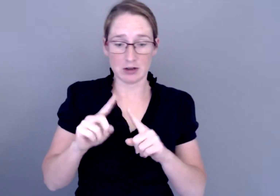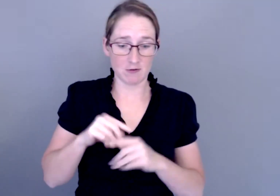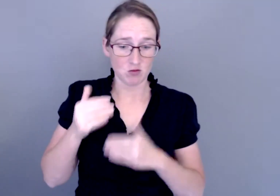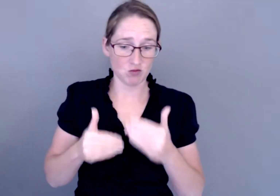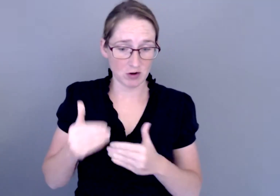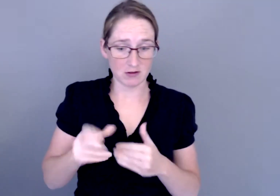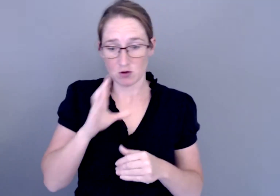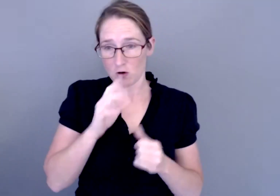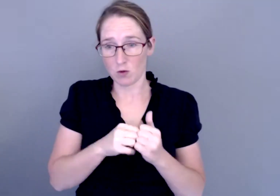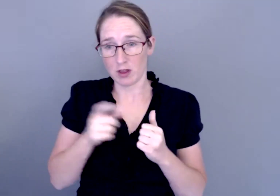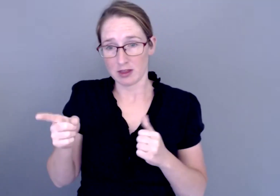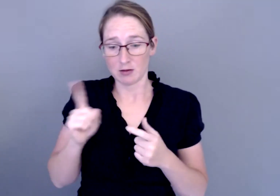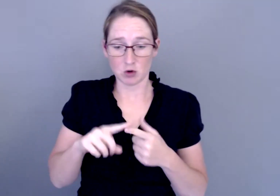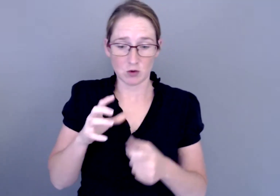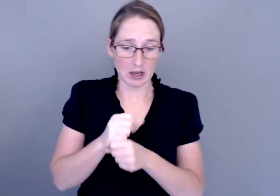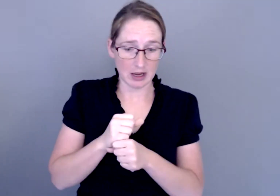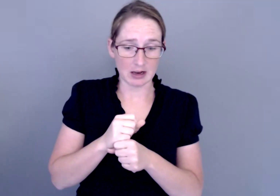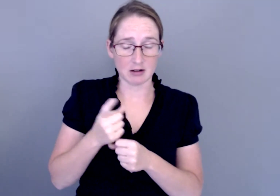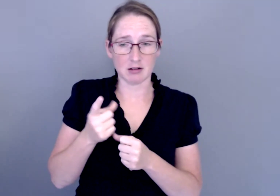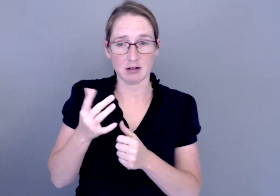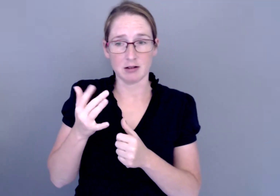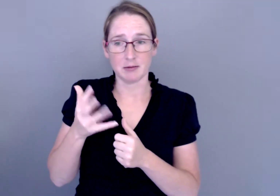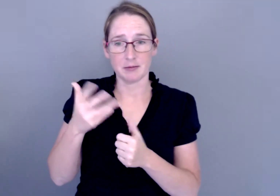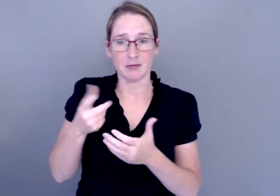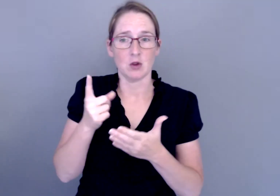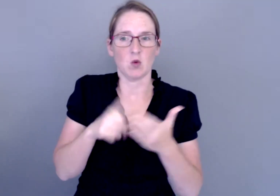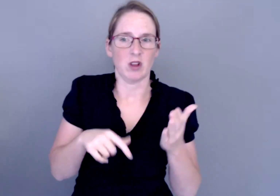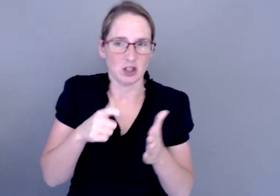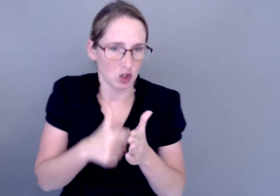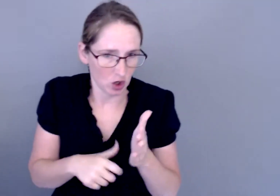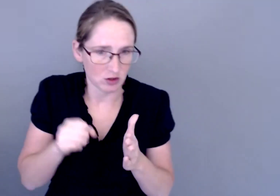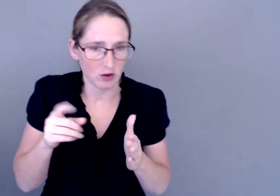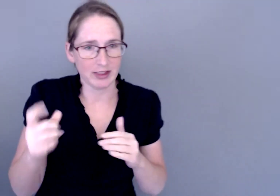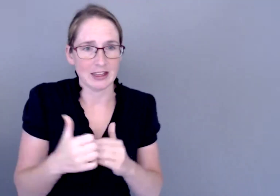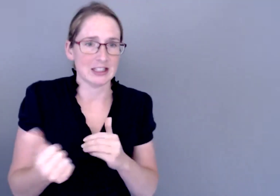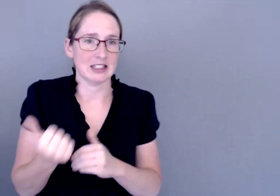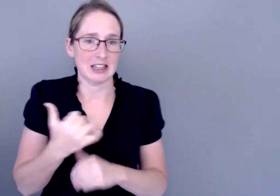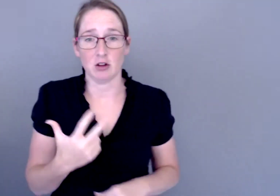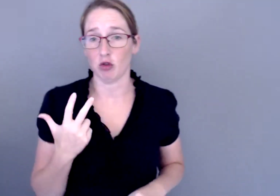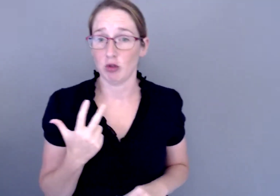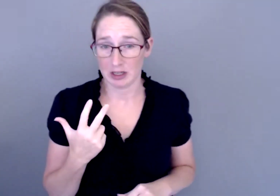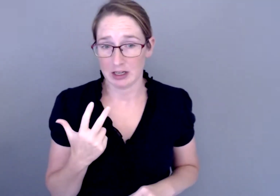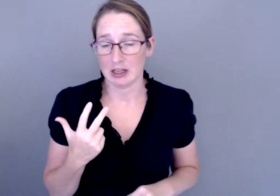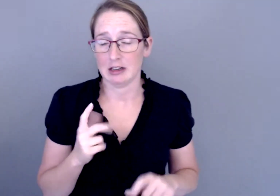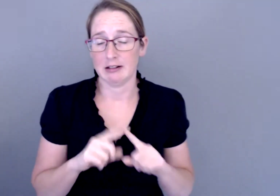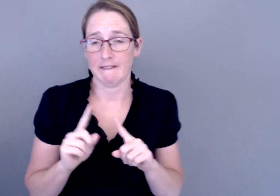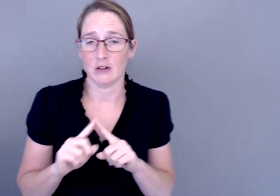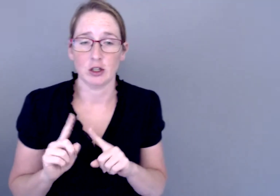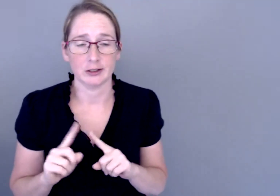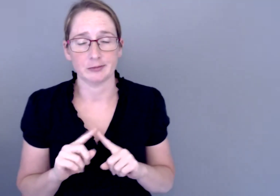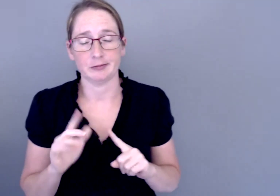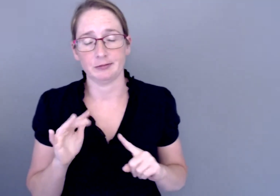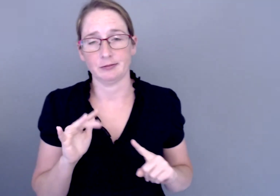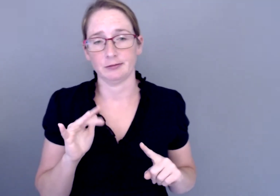of talking with them to get what the cost will be. So they've sent us 3 different